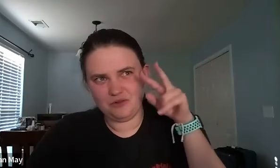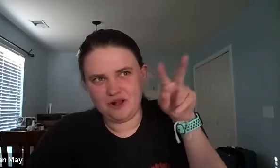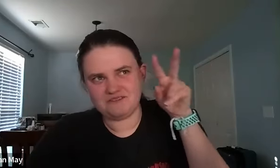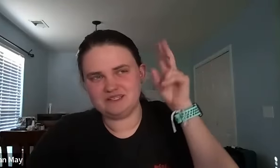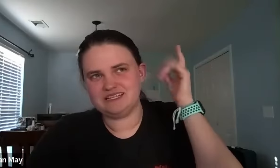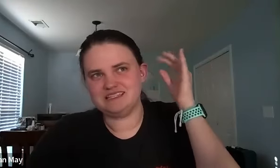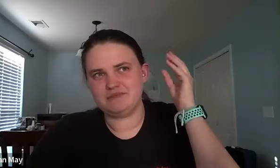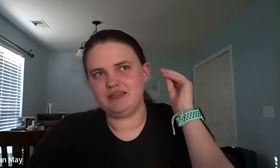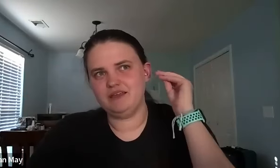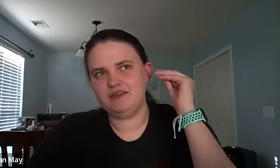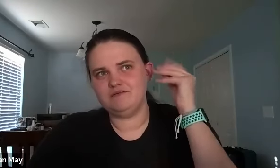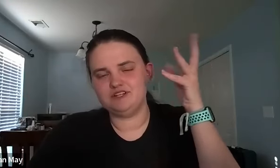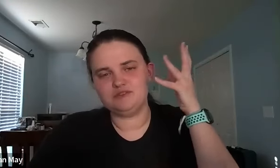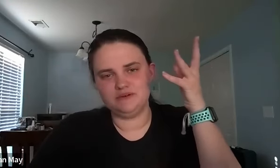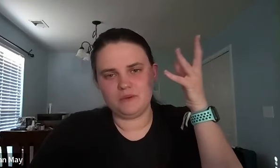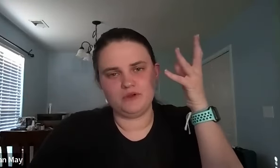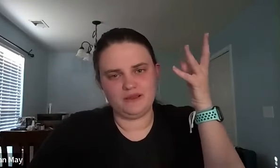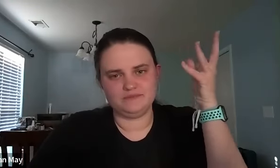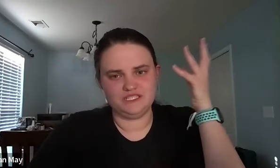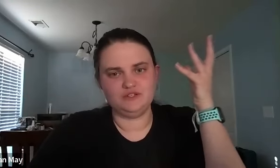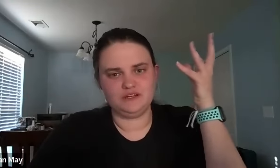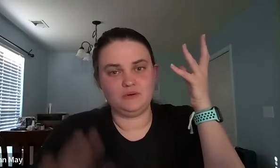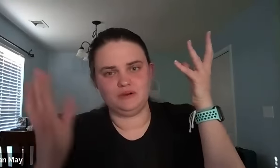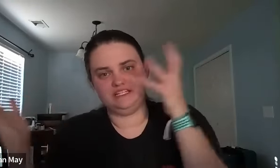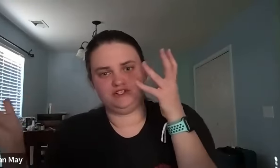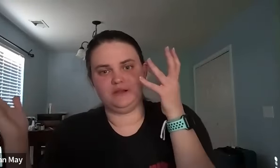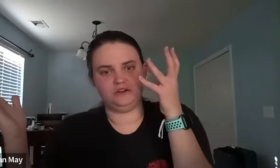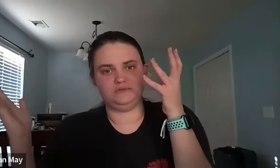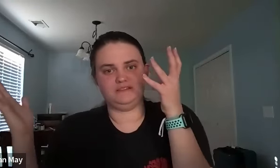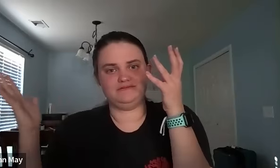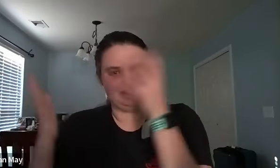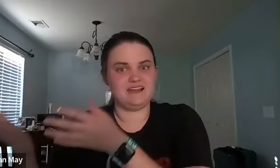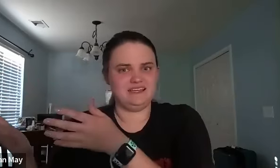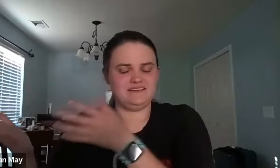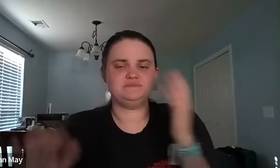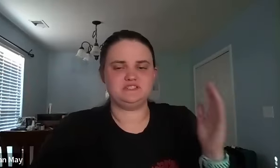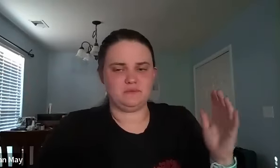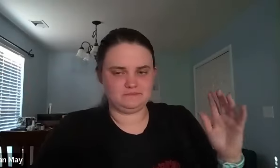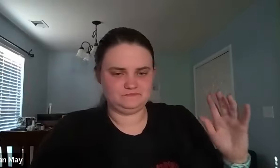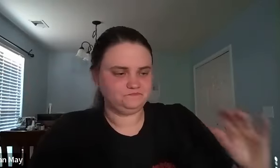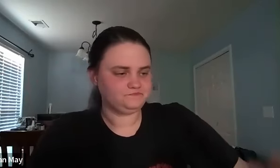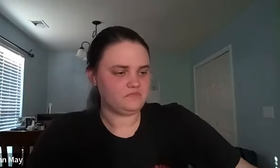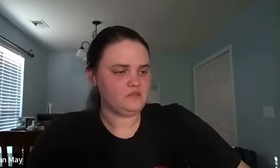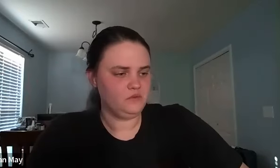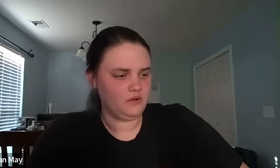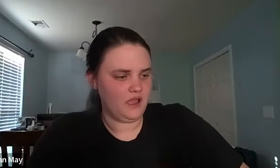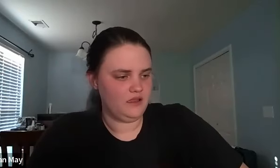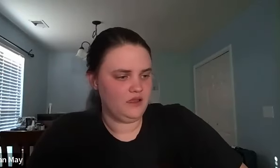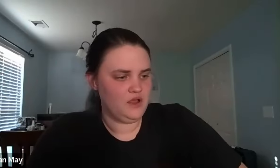off into a distance. I'm like visually remembering a student or a teacher I worked with signing it. So, okay.